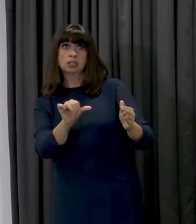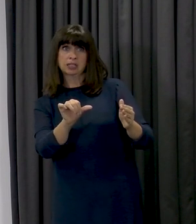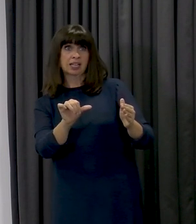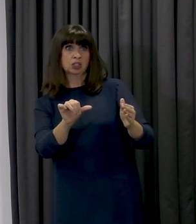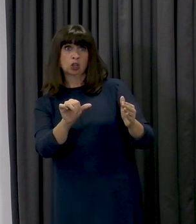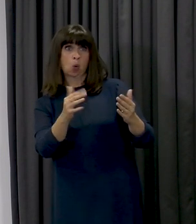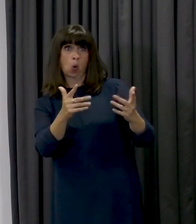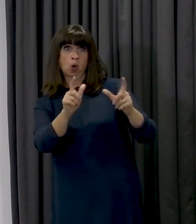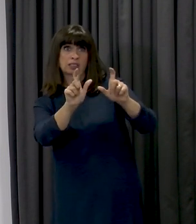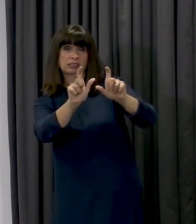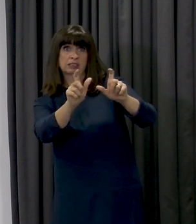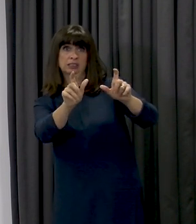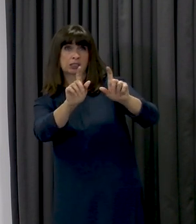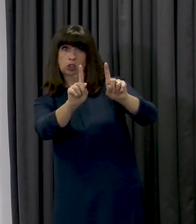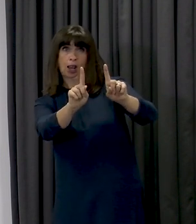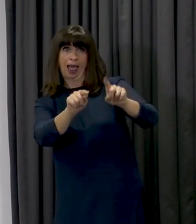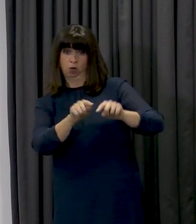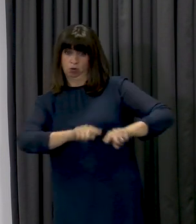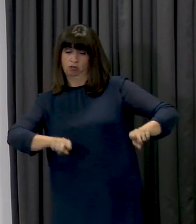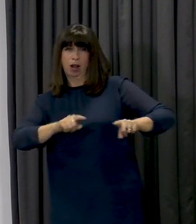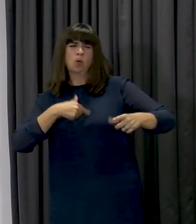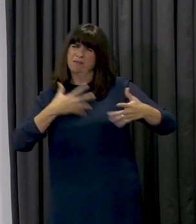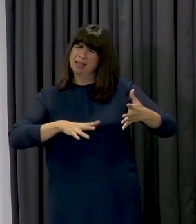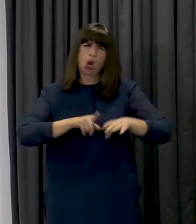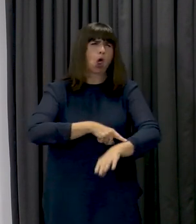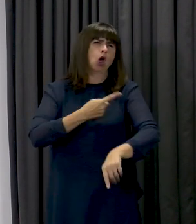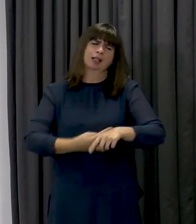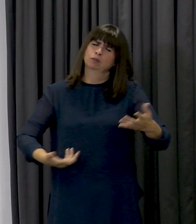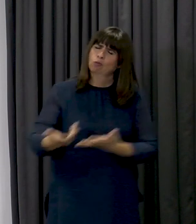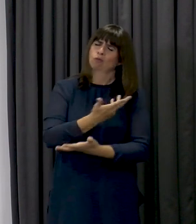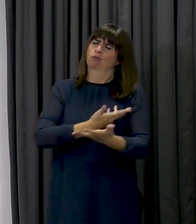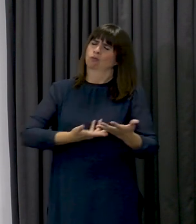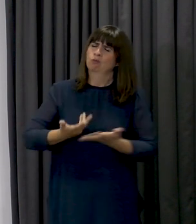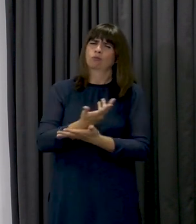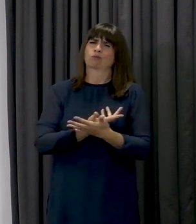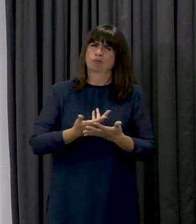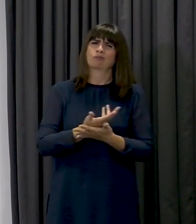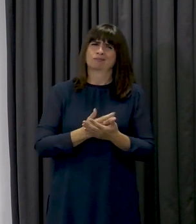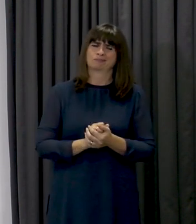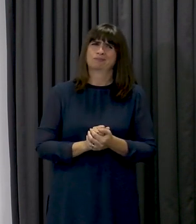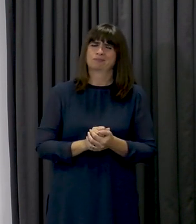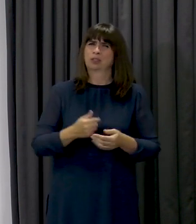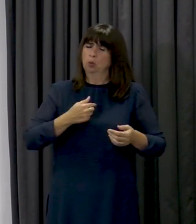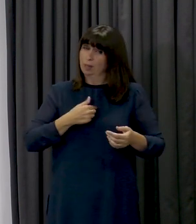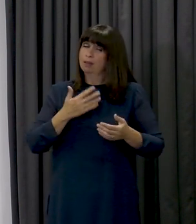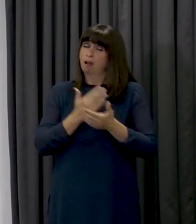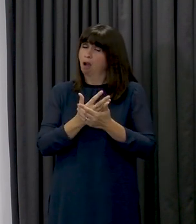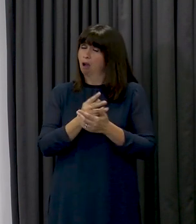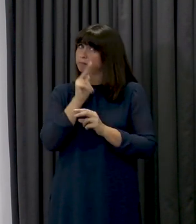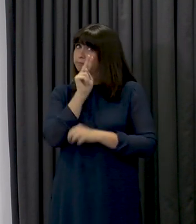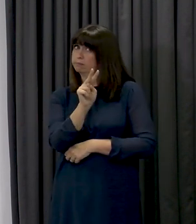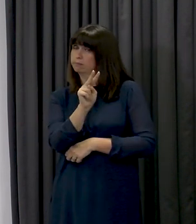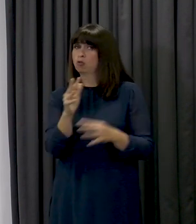know, I can absolutely assure you and your readers that we have focused on Wrexham throughout the